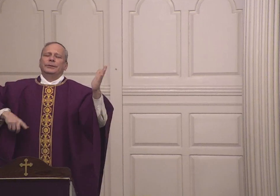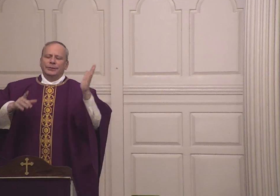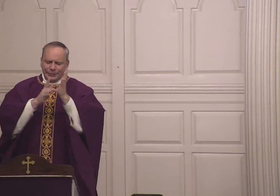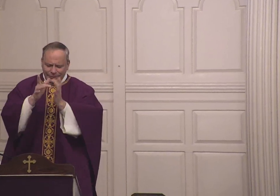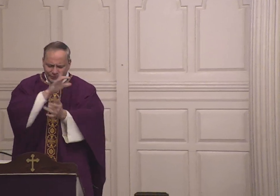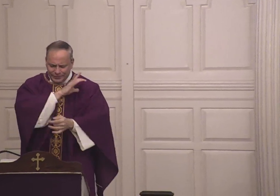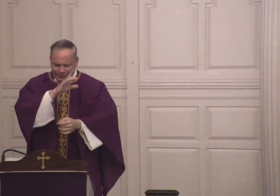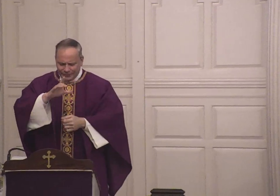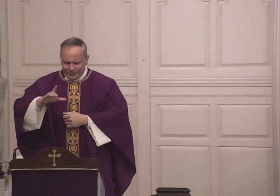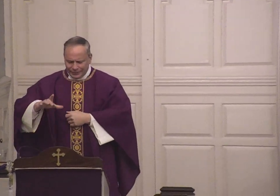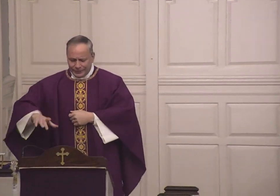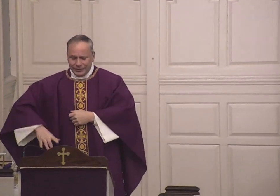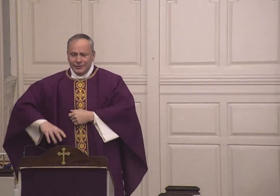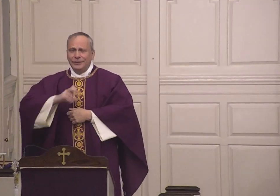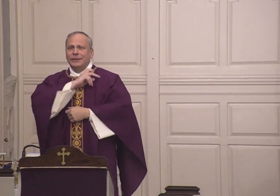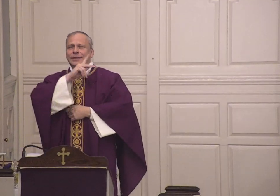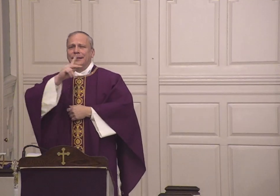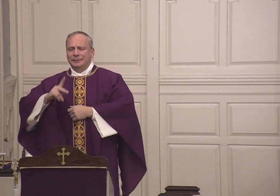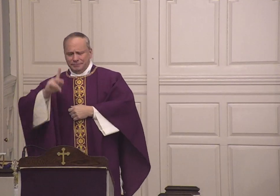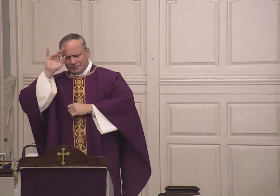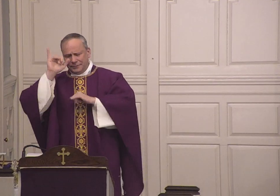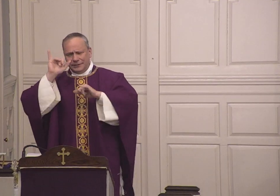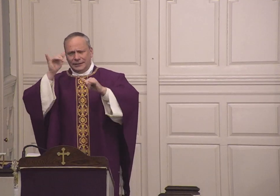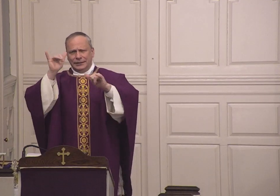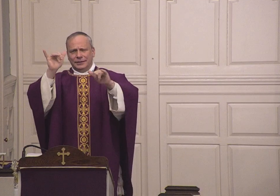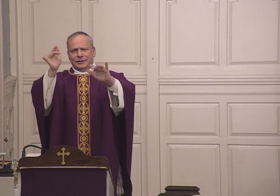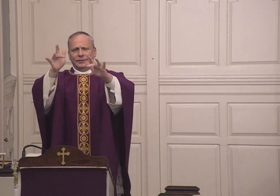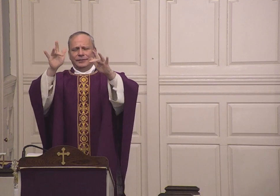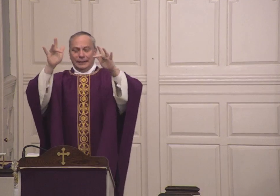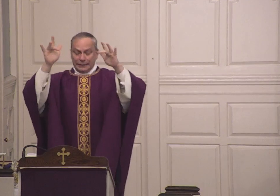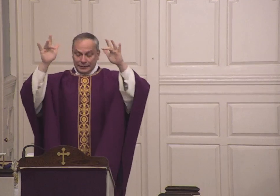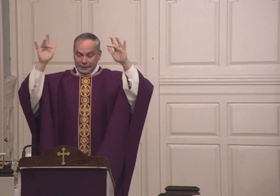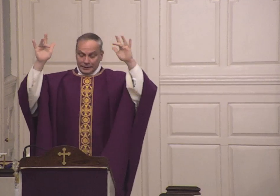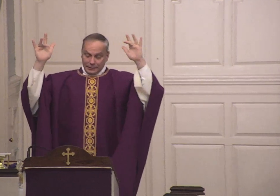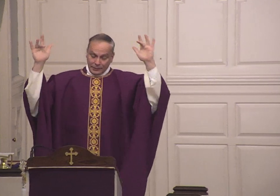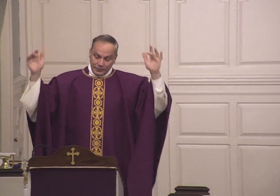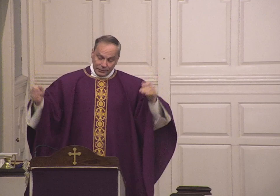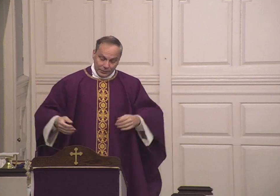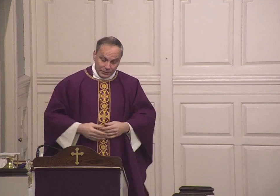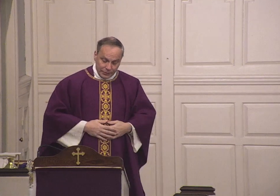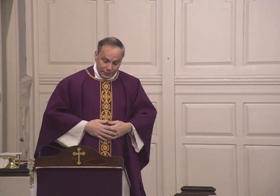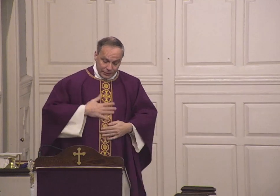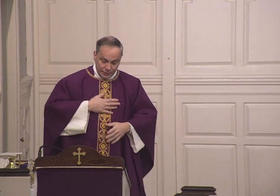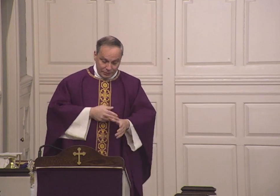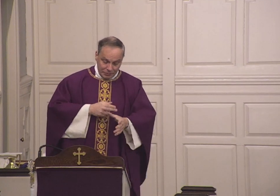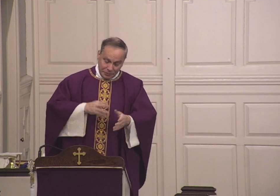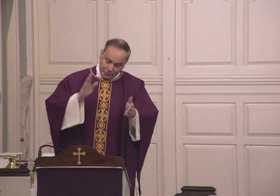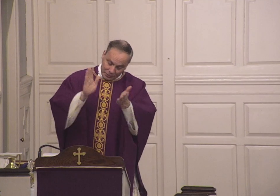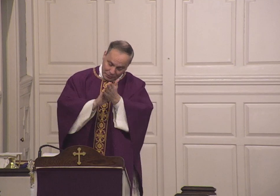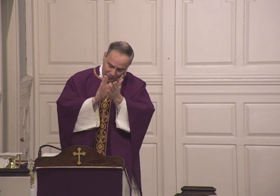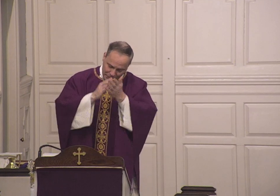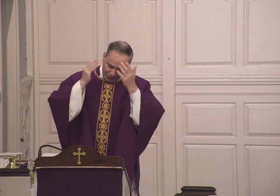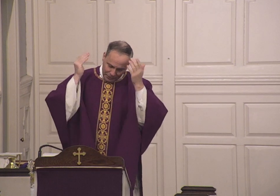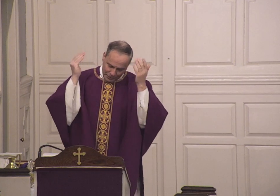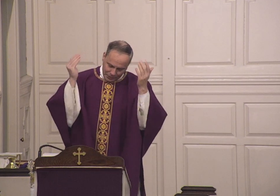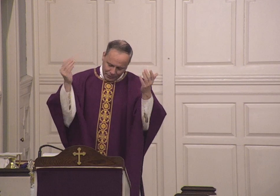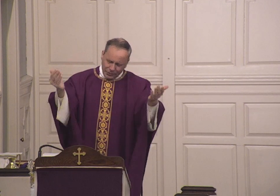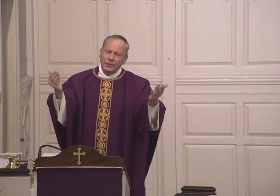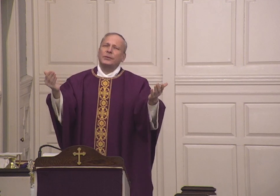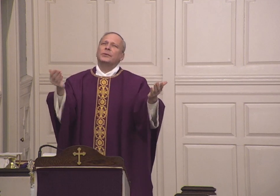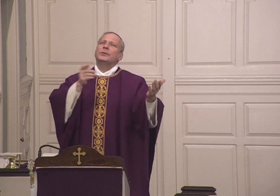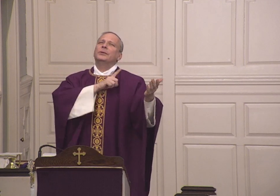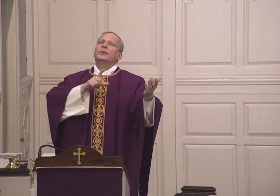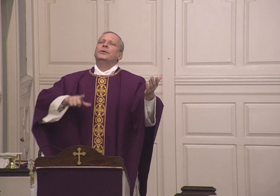Praise to you, Lord Jesus Christ, King of endless glory. Praise